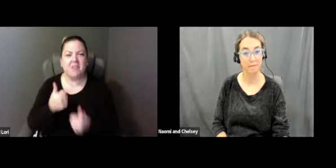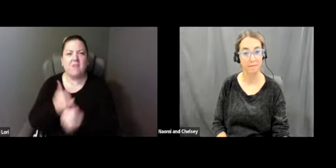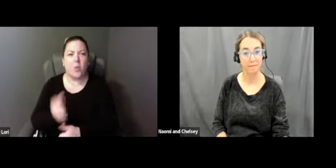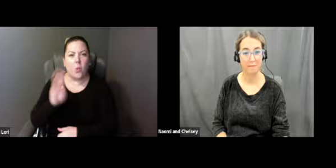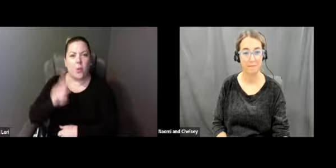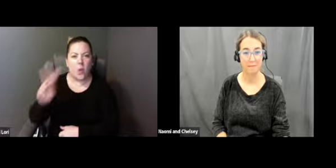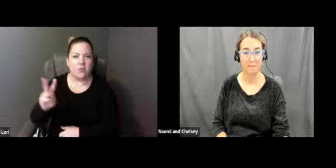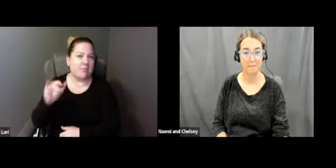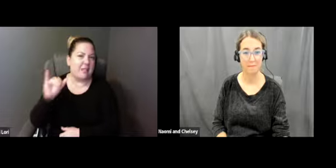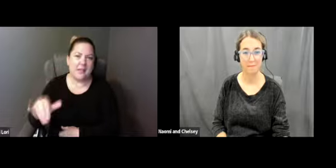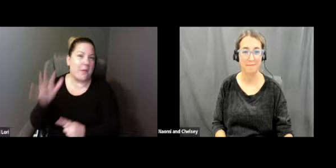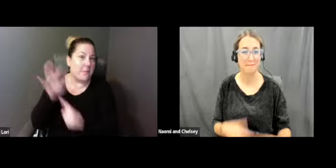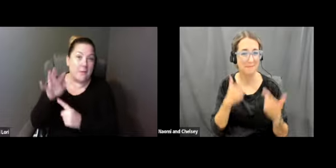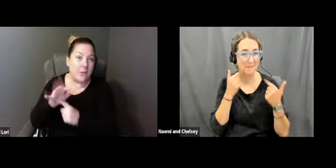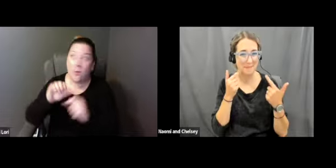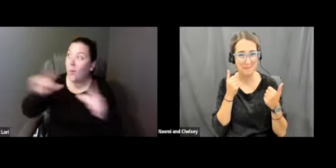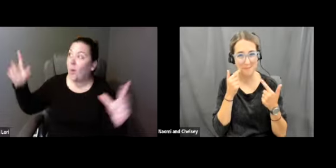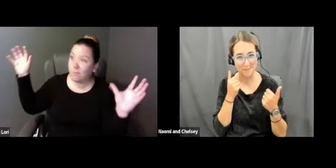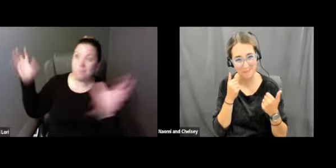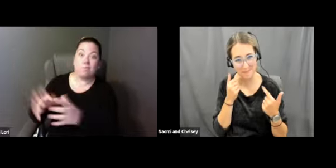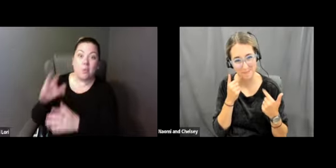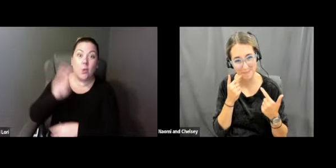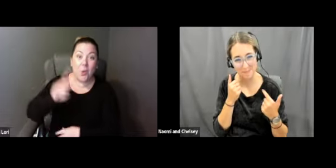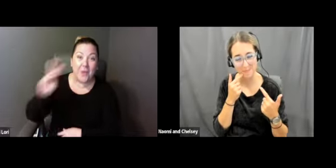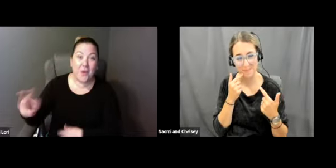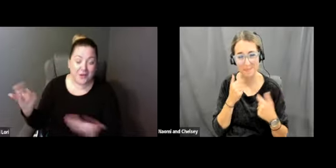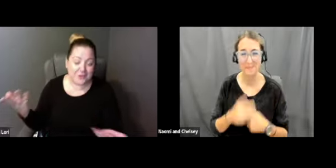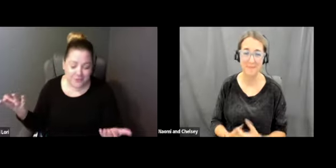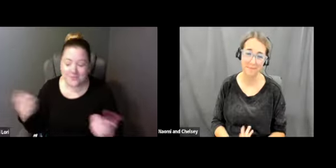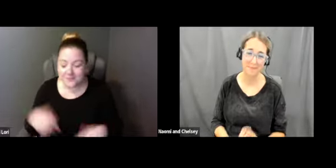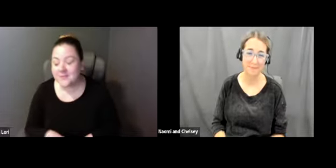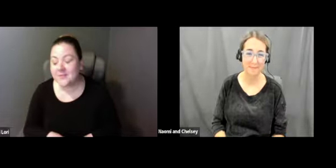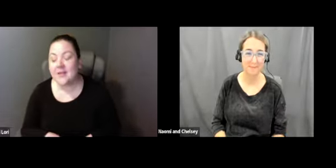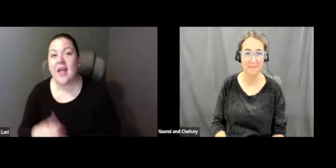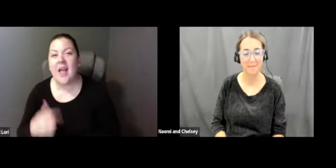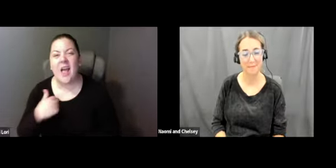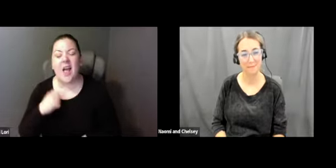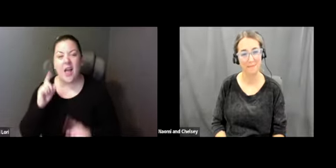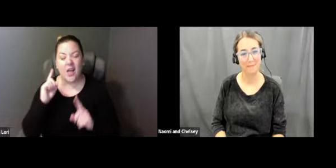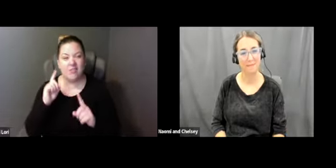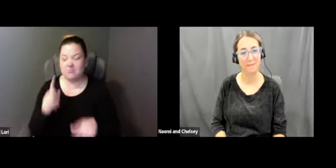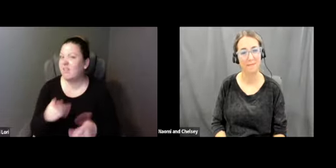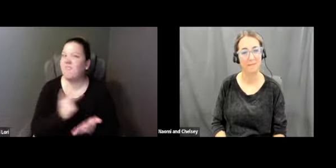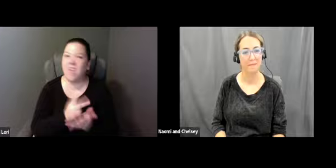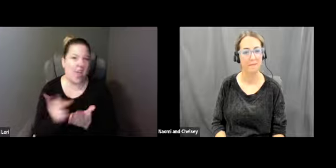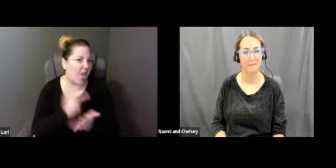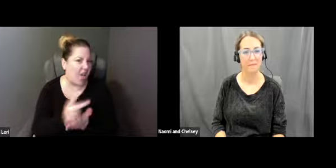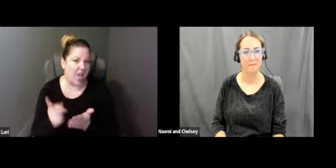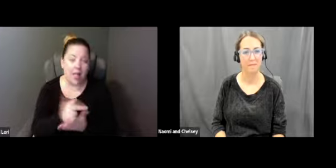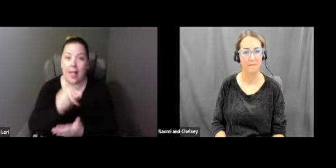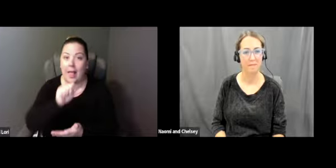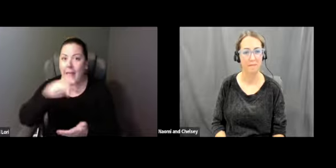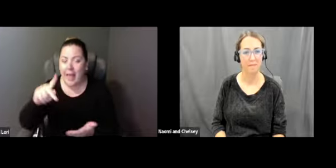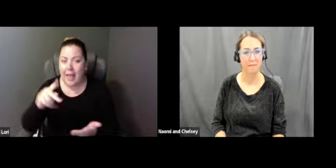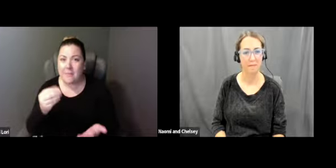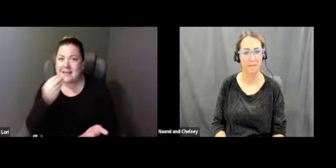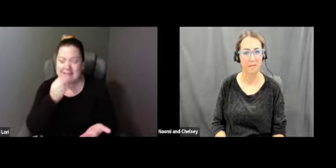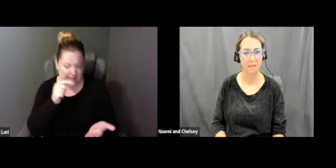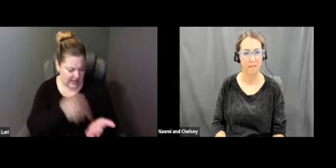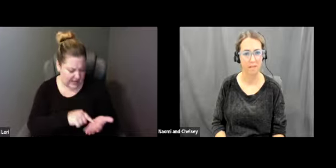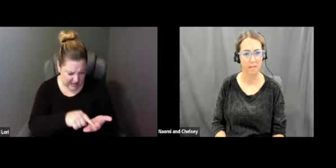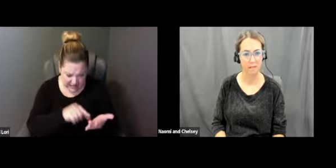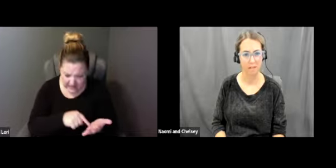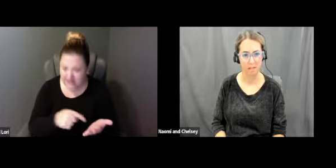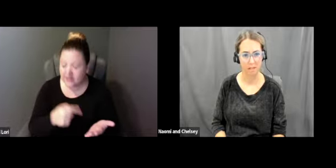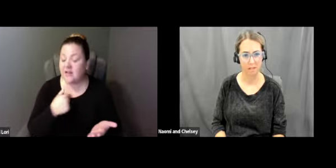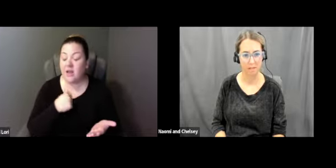society tells you what to do. And I really couldn't follow their calorie counting. And then I would be like, see, this is the